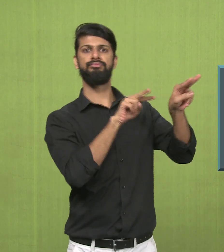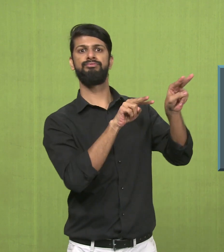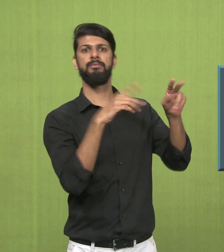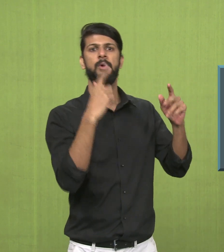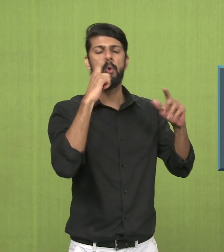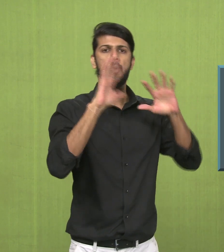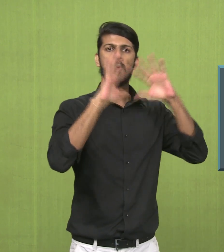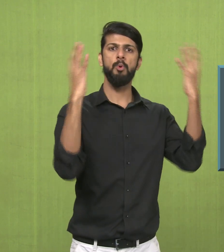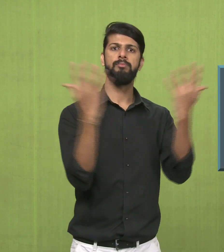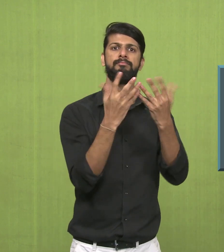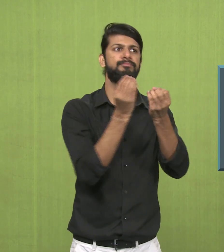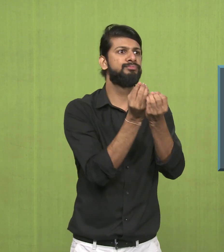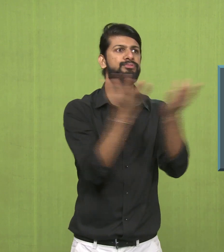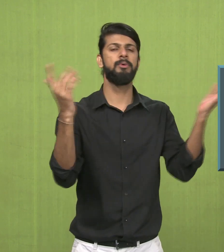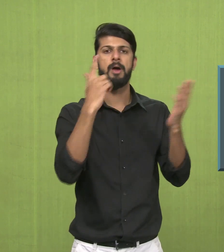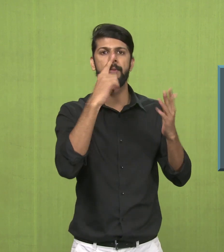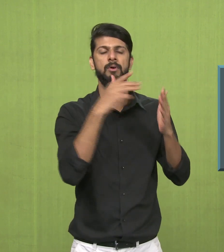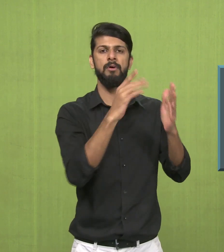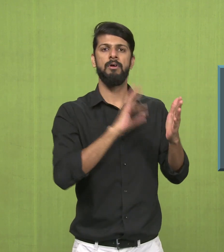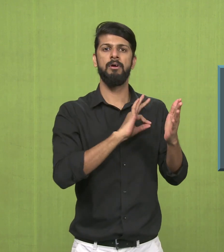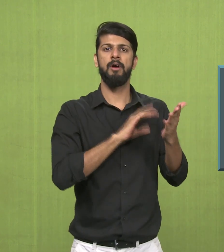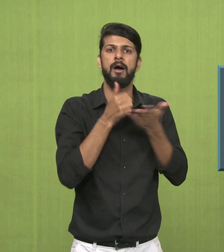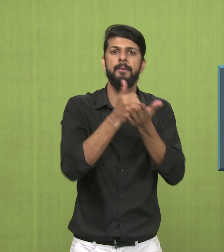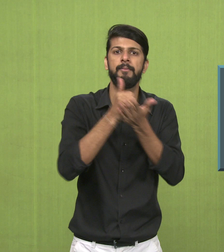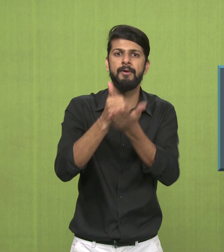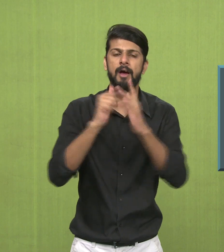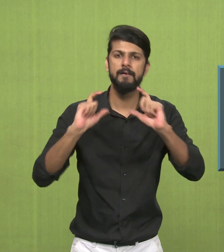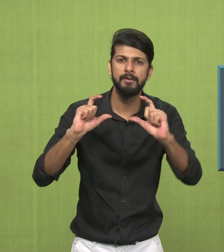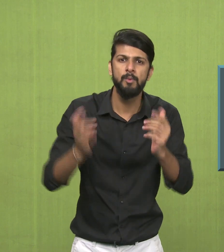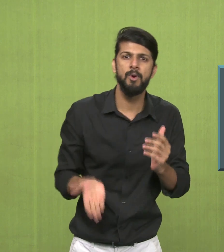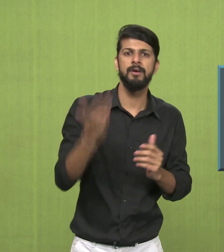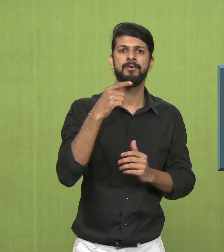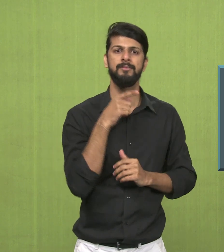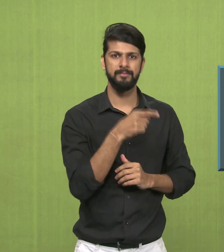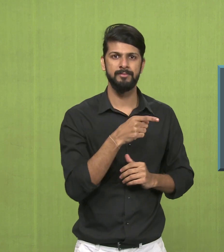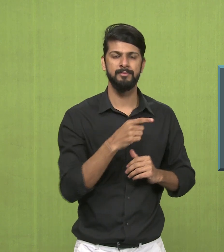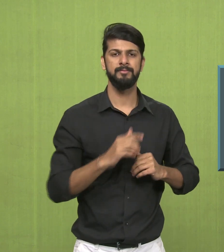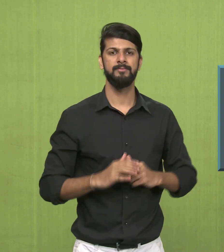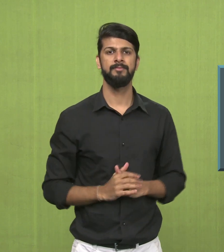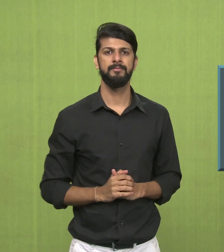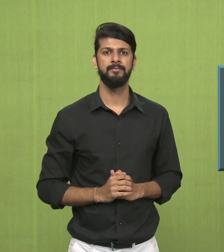means, and he was very inspired by the selfless service of Mother